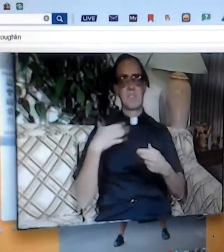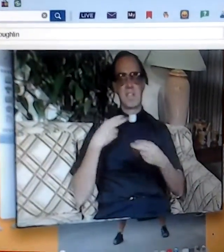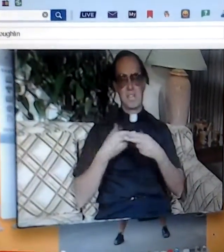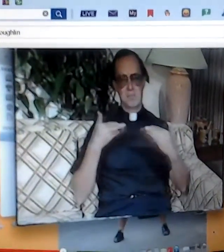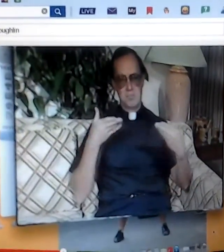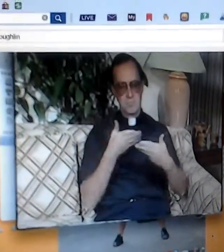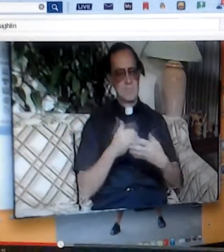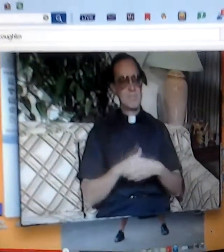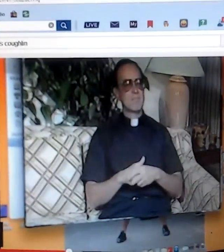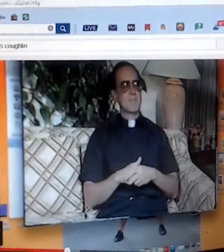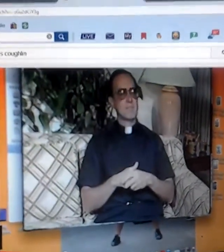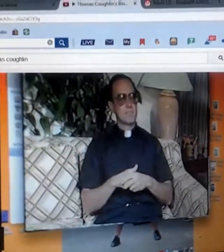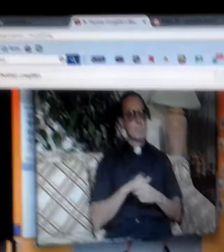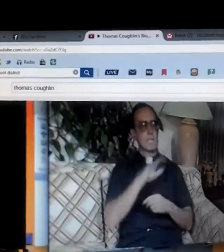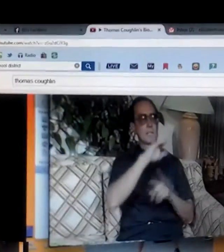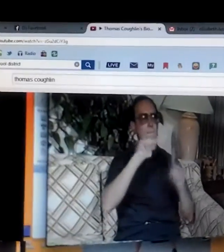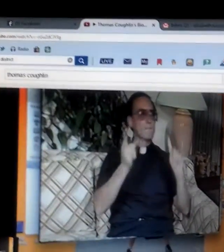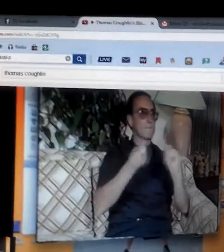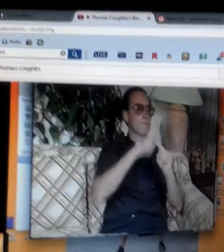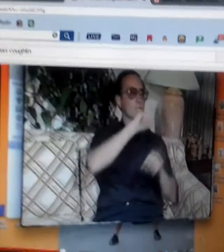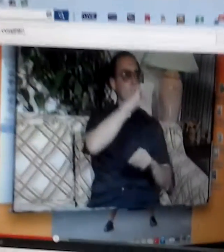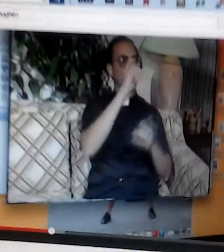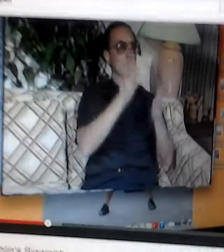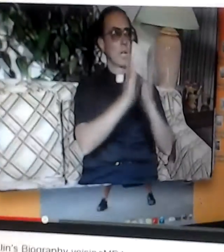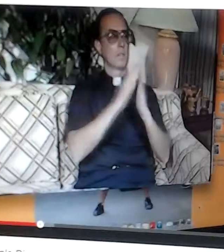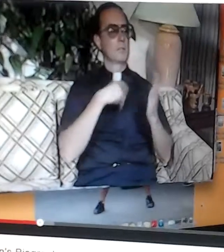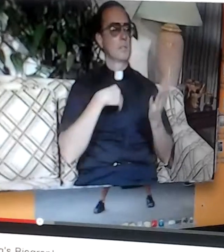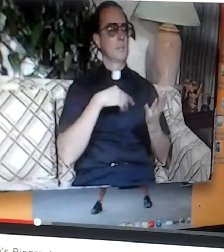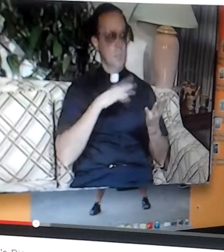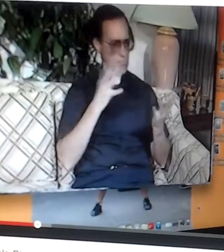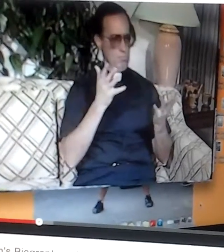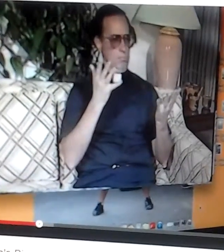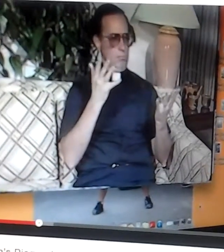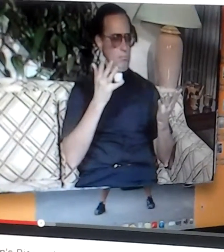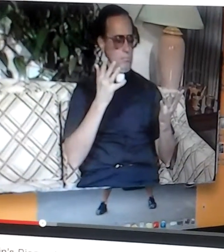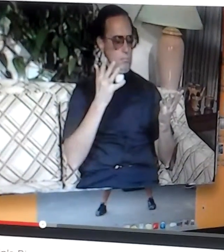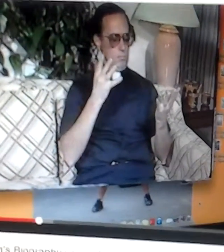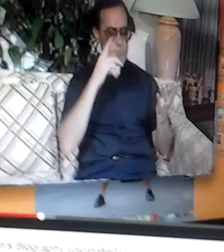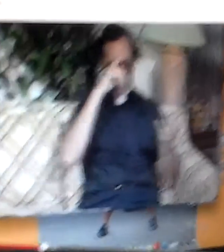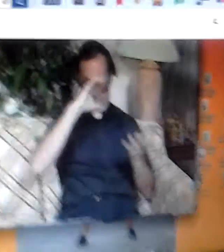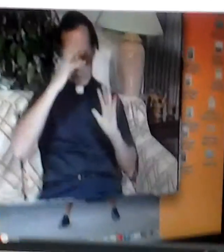The man walked in, he shook my hand, welcomed me.